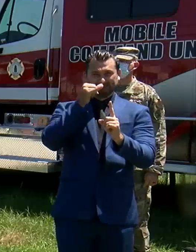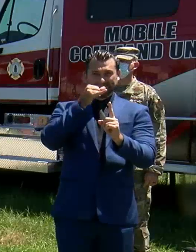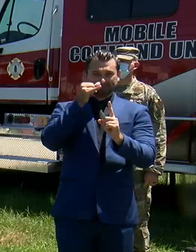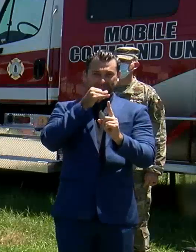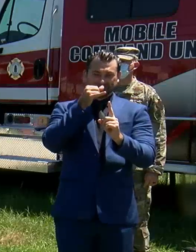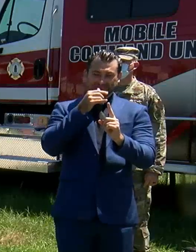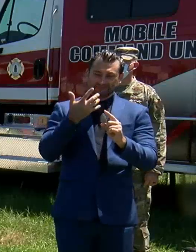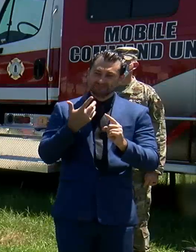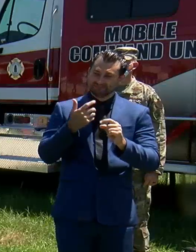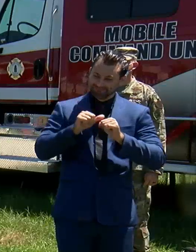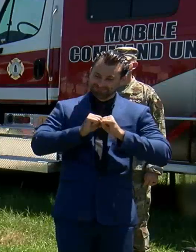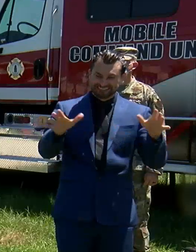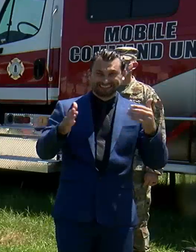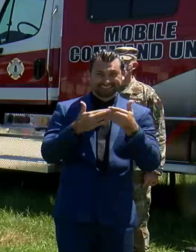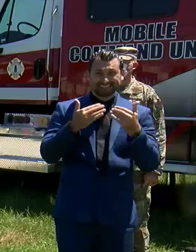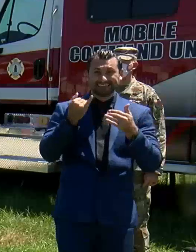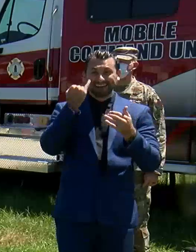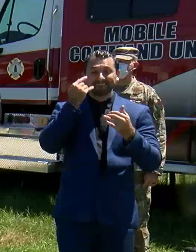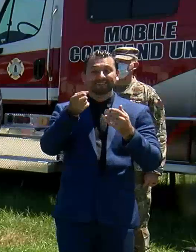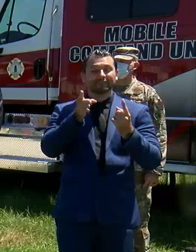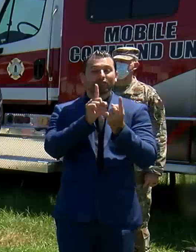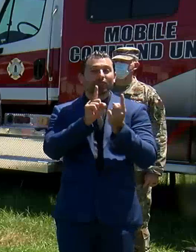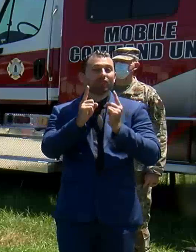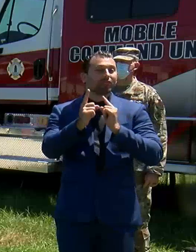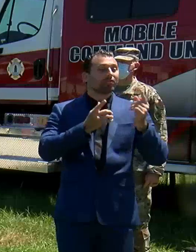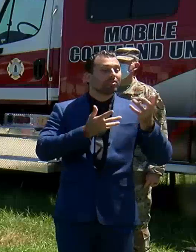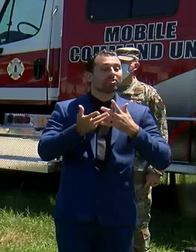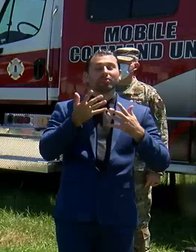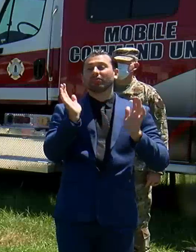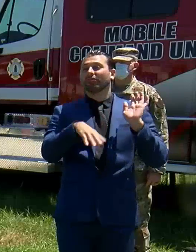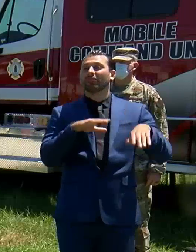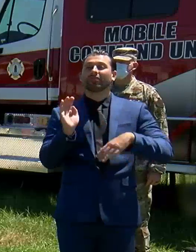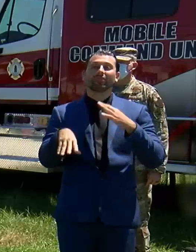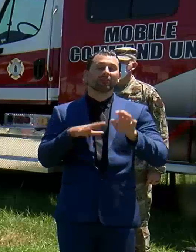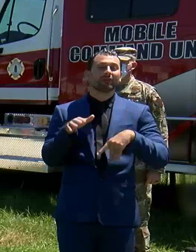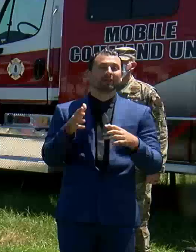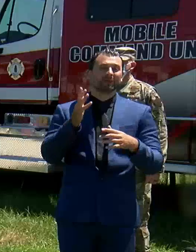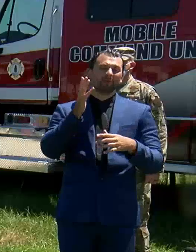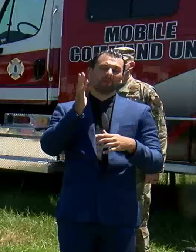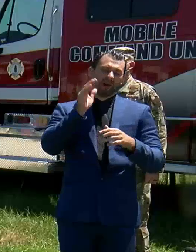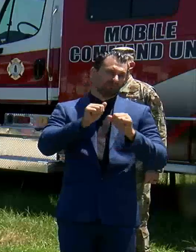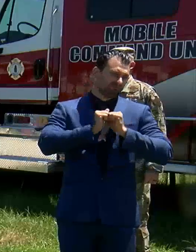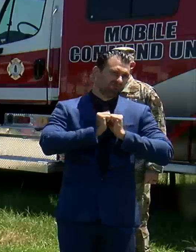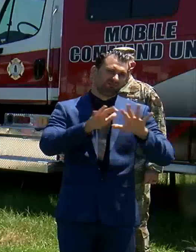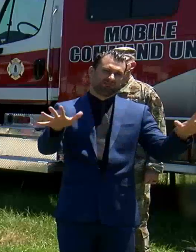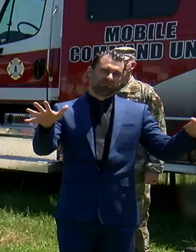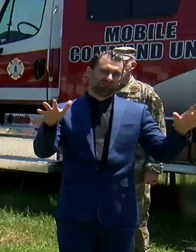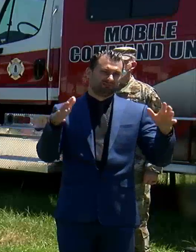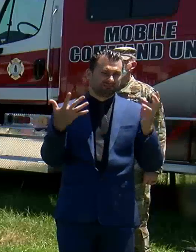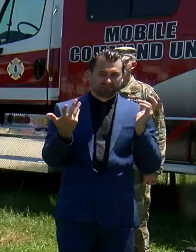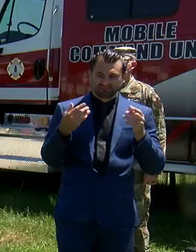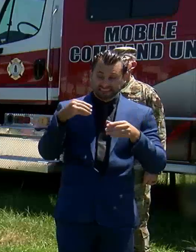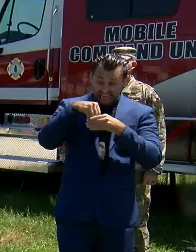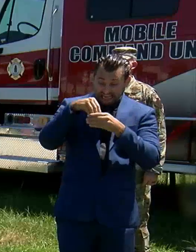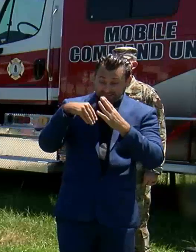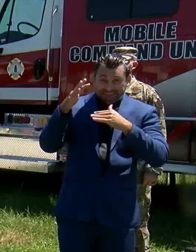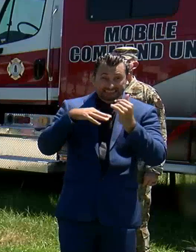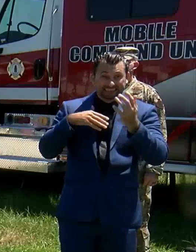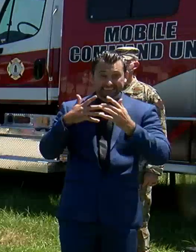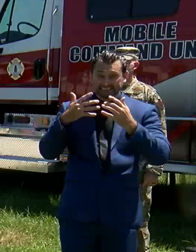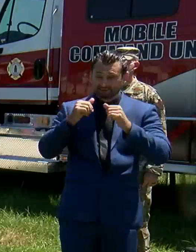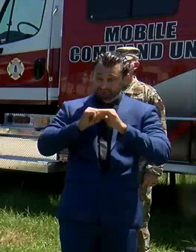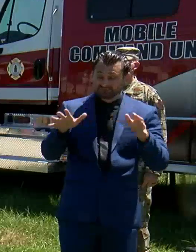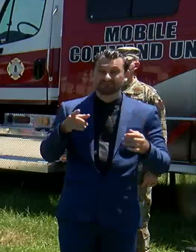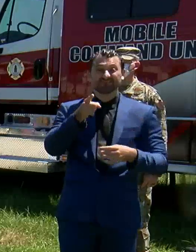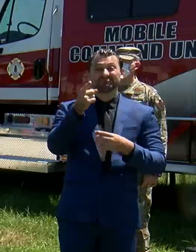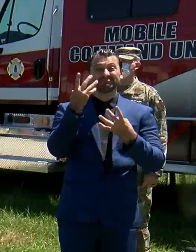with people inside an enclosed environment. So you look, prisons, there's a lot of in the prison. Obviously, if it gets into